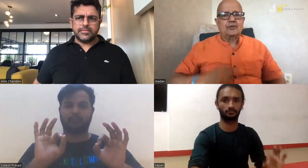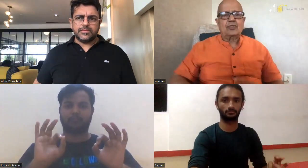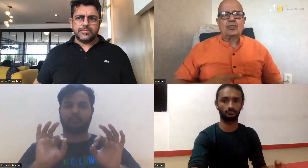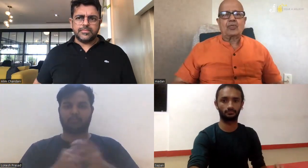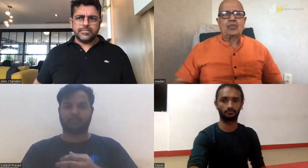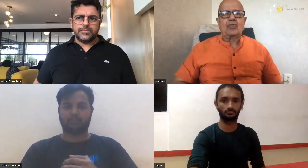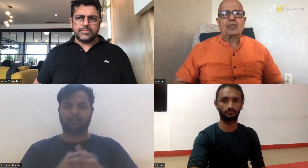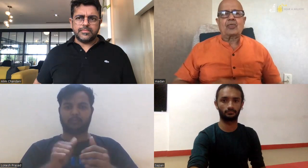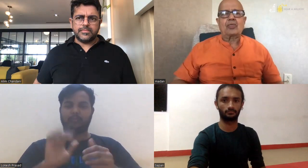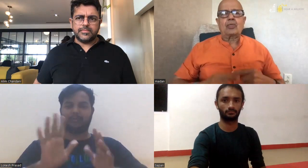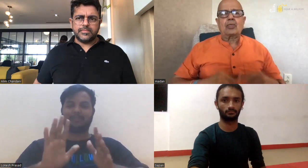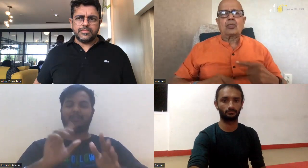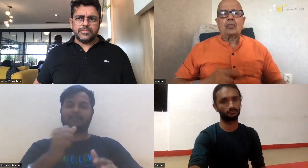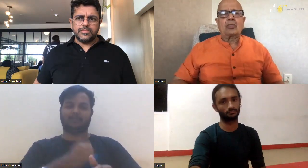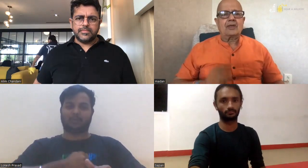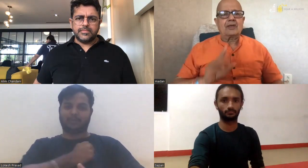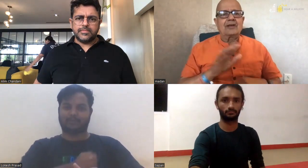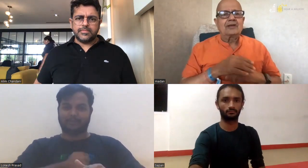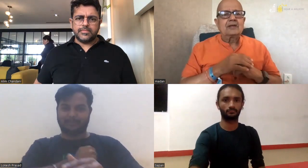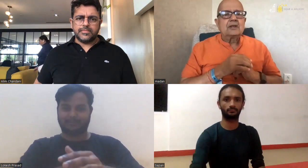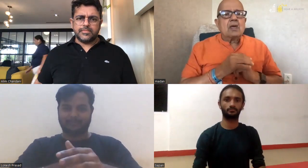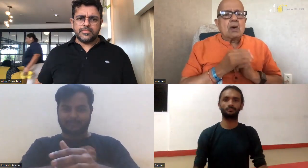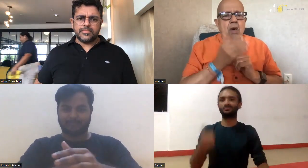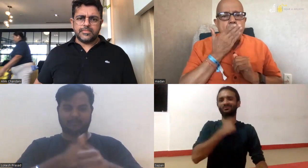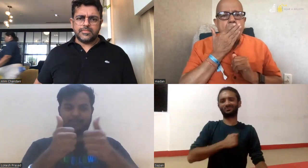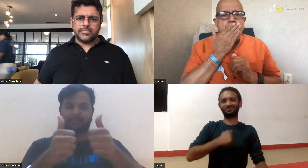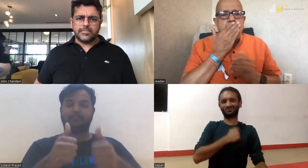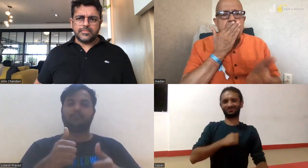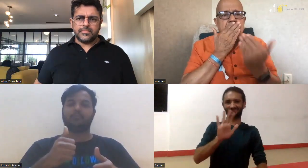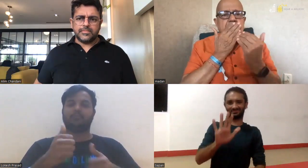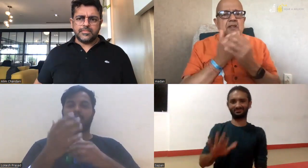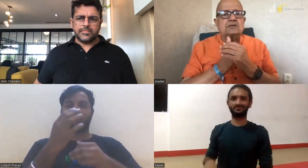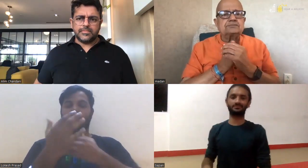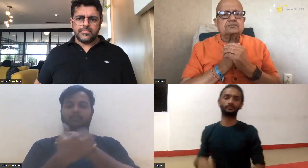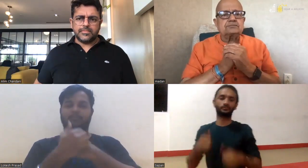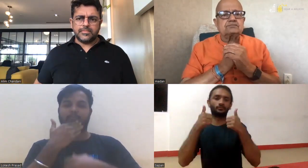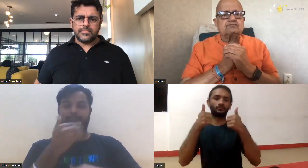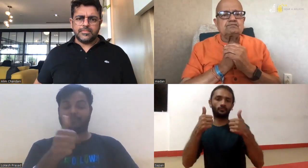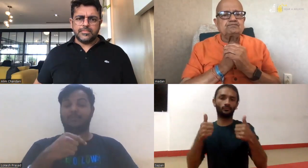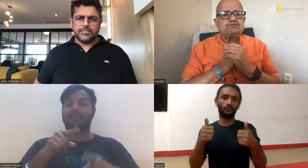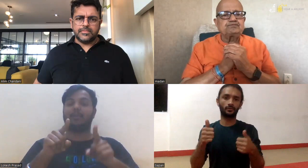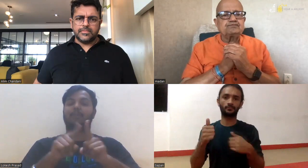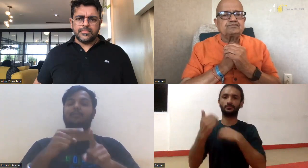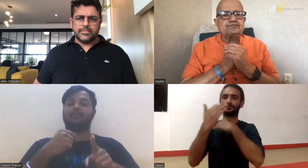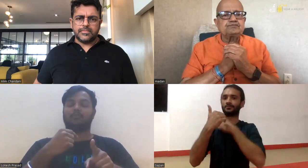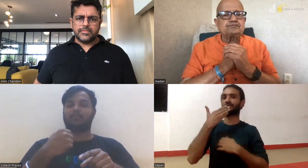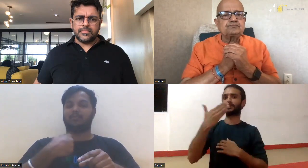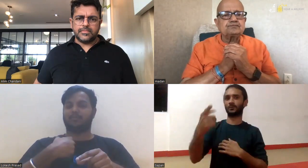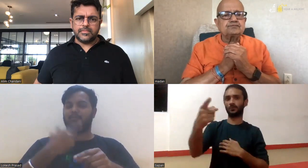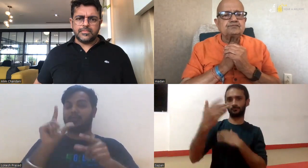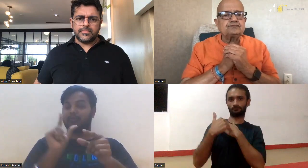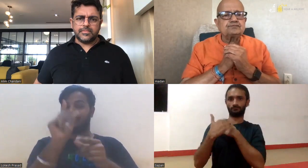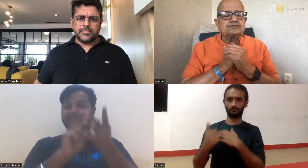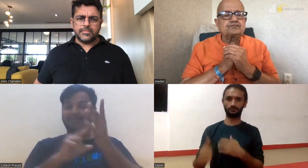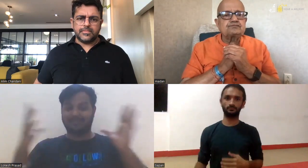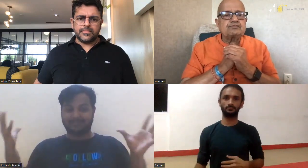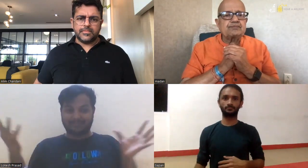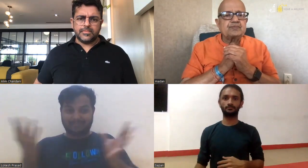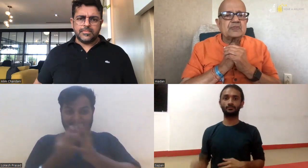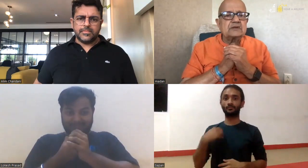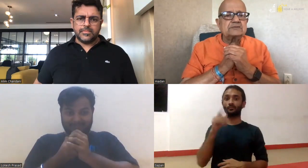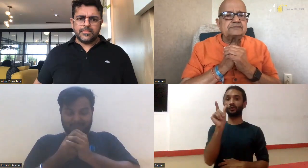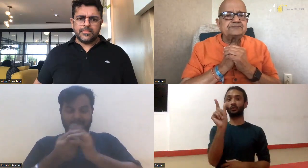See, this situation in Mumbai, which you're talking about, that deaf people coming together and going in to the school